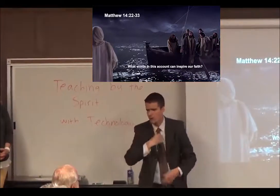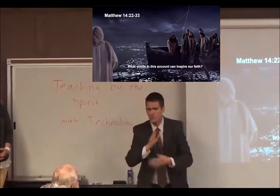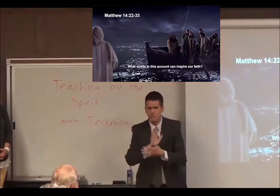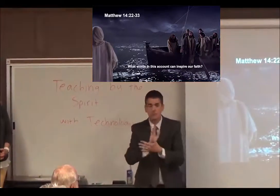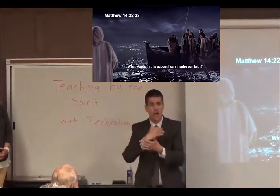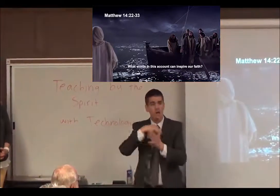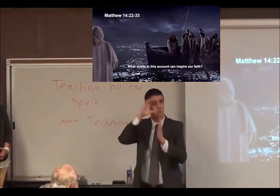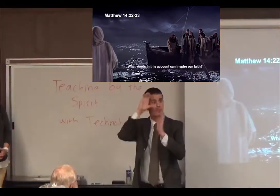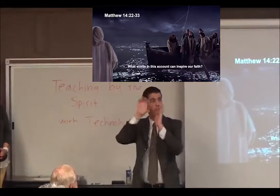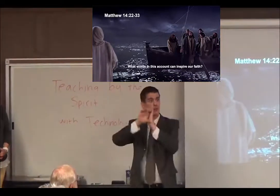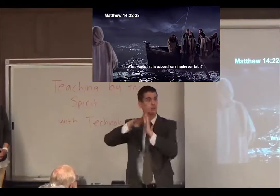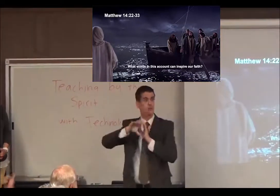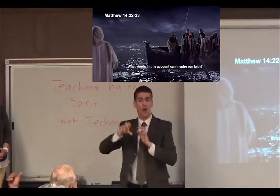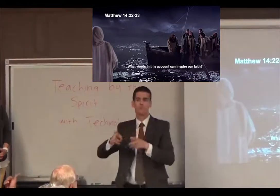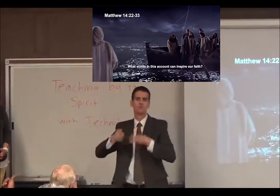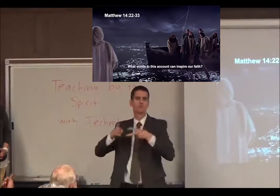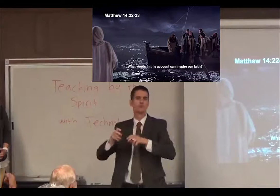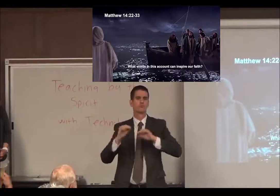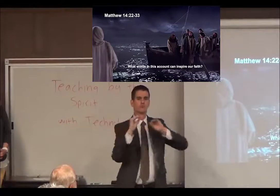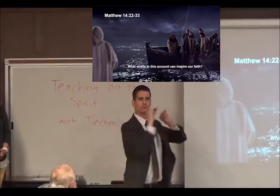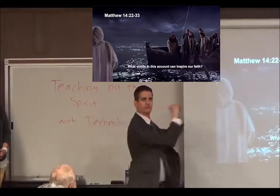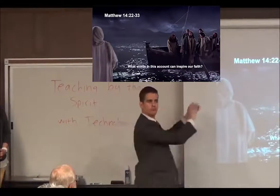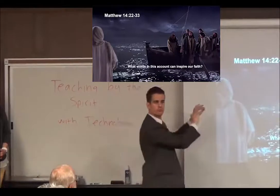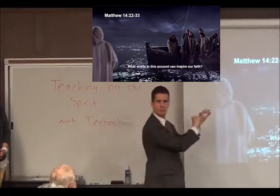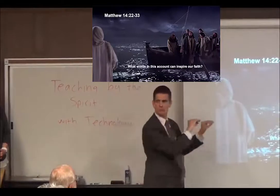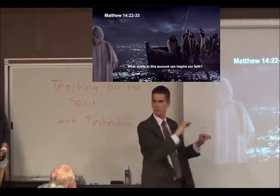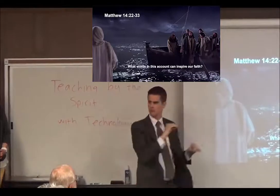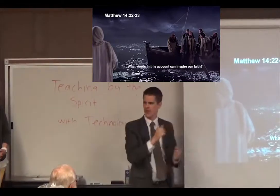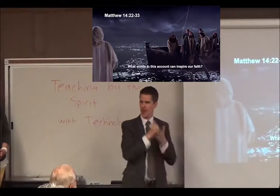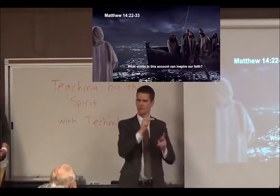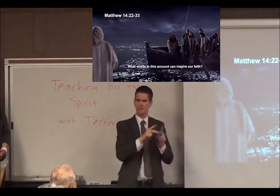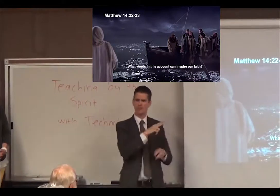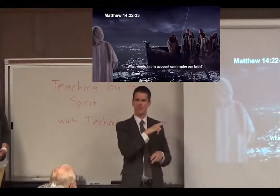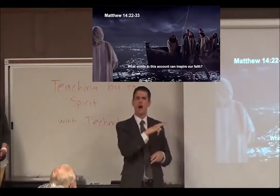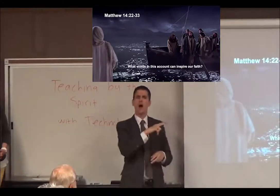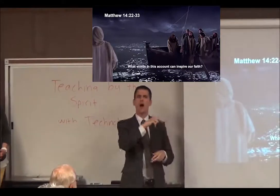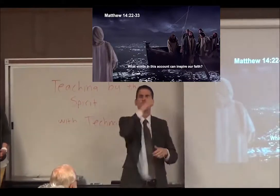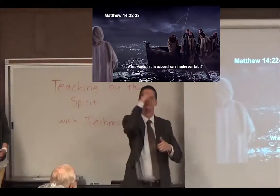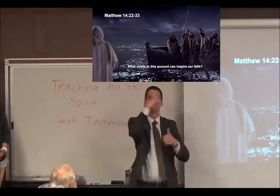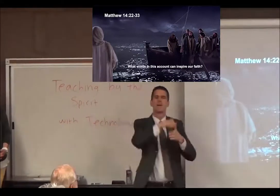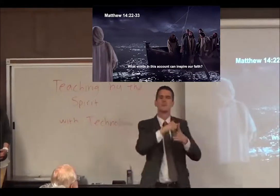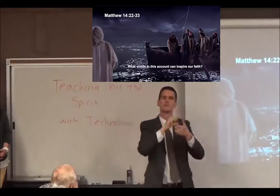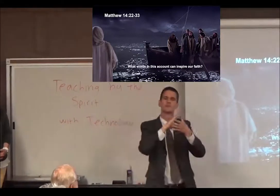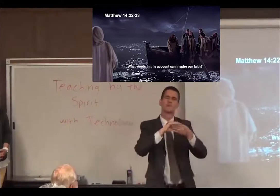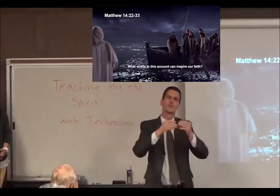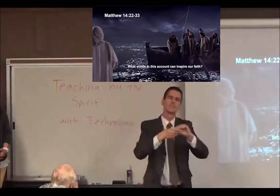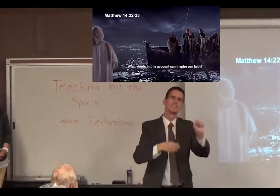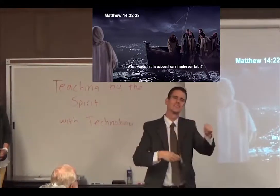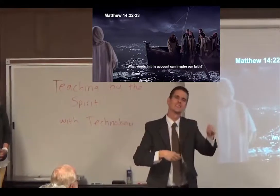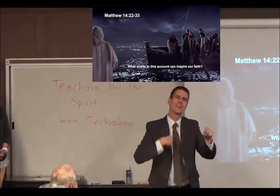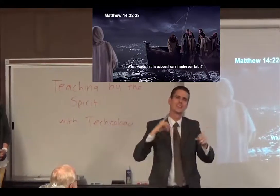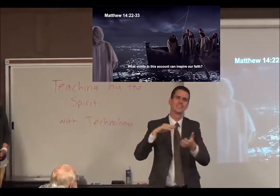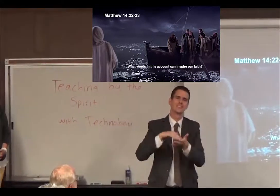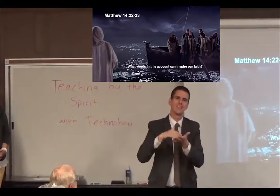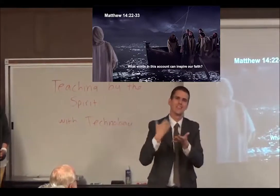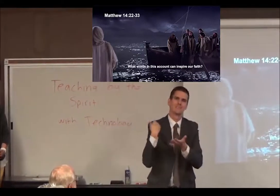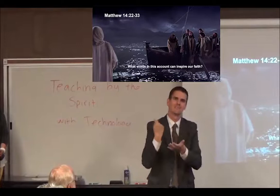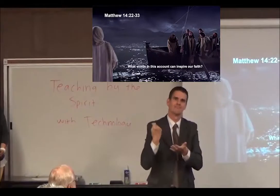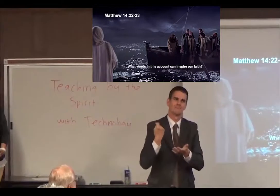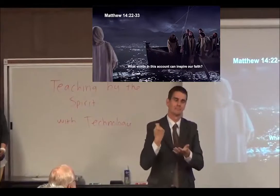I love the Bible videos, and we do screenshots from them so that you can remember that story with one